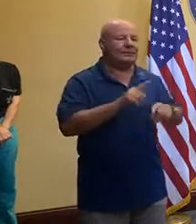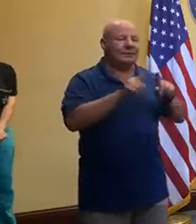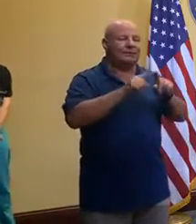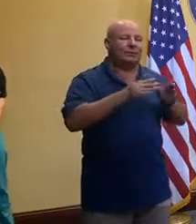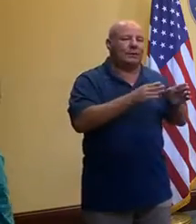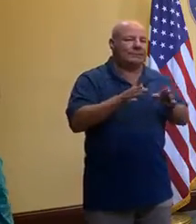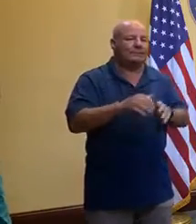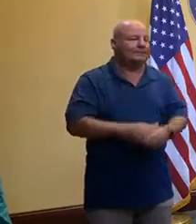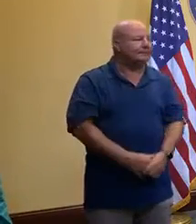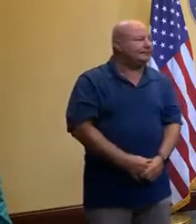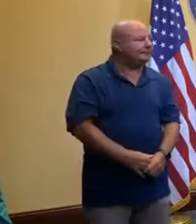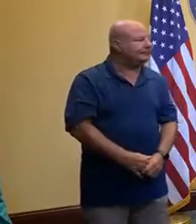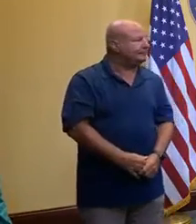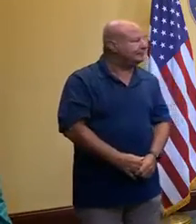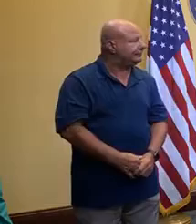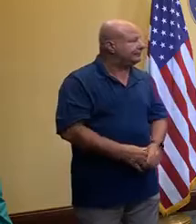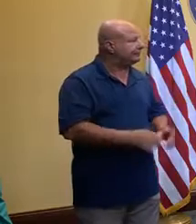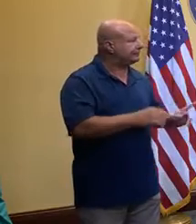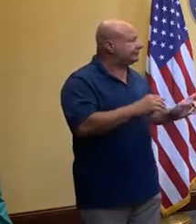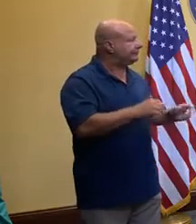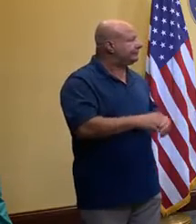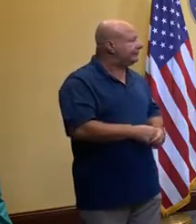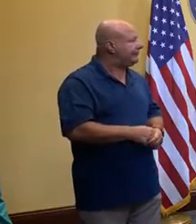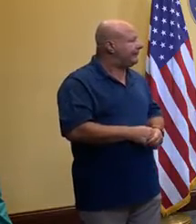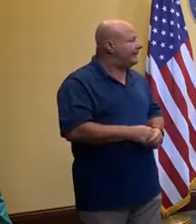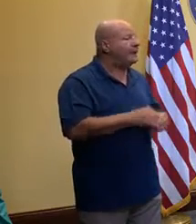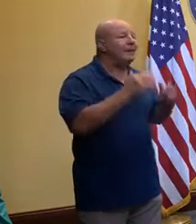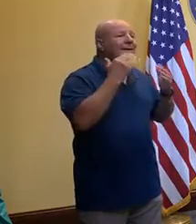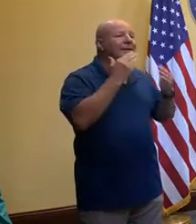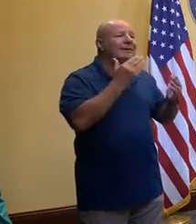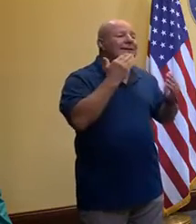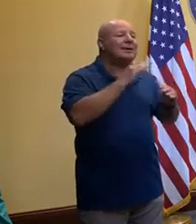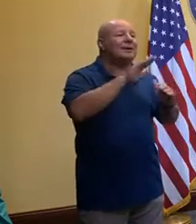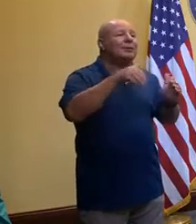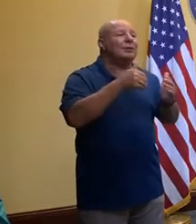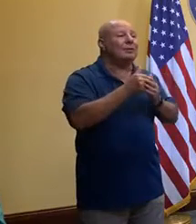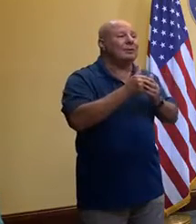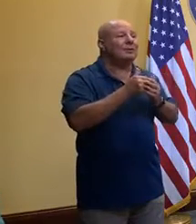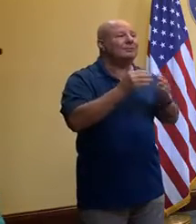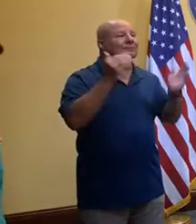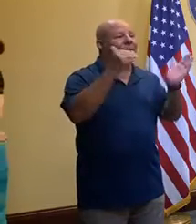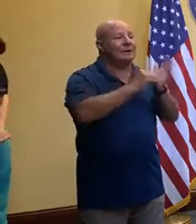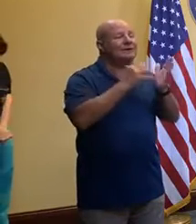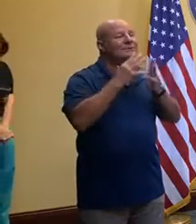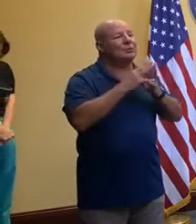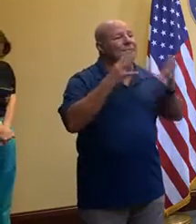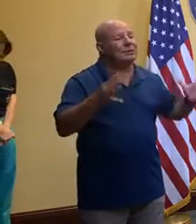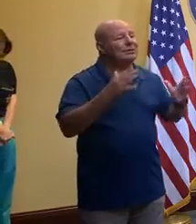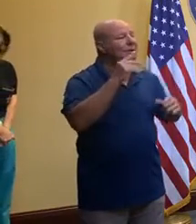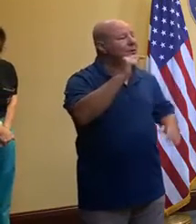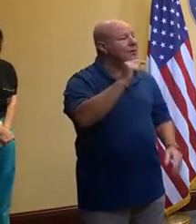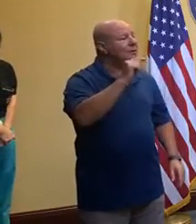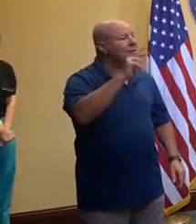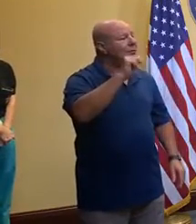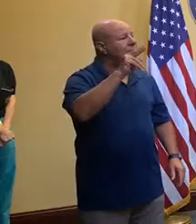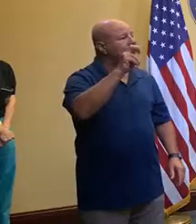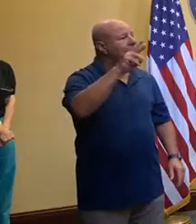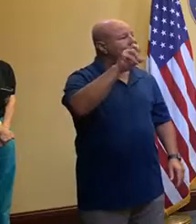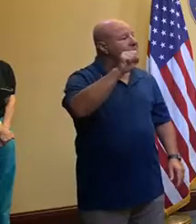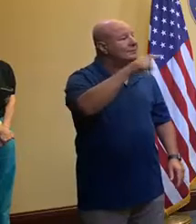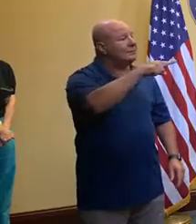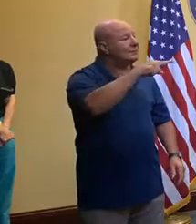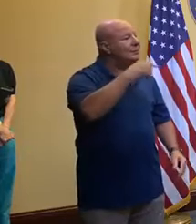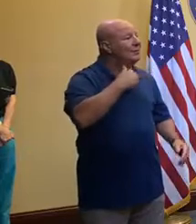well. Madam Mayor, no other questions. Okay, thank you all again so much. And Travers, you have